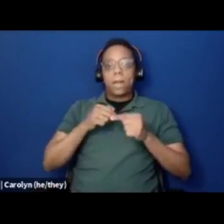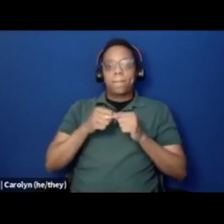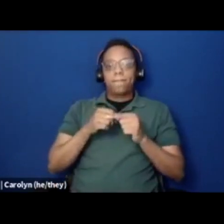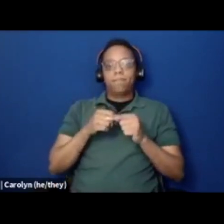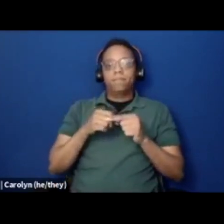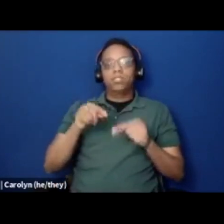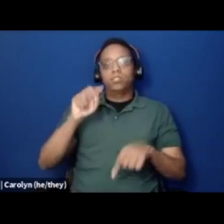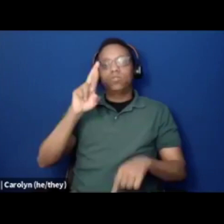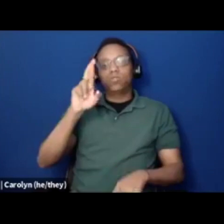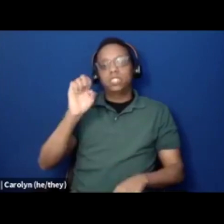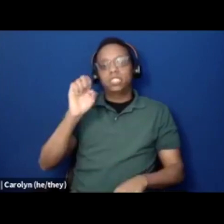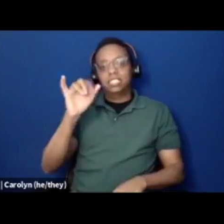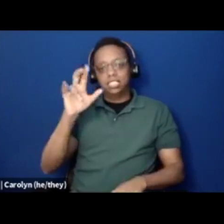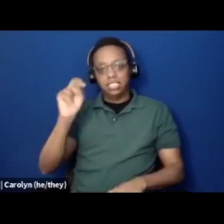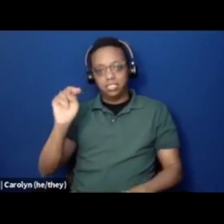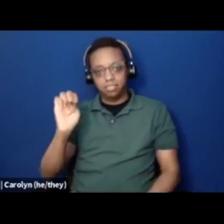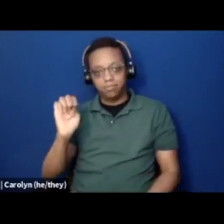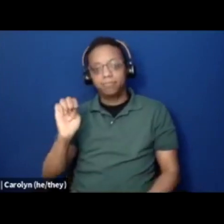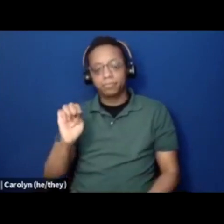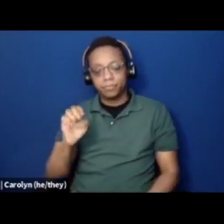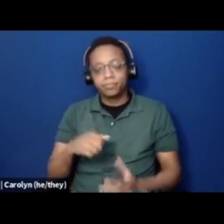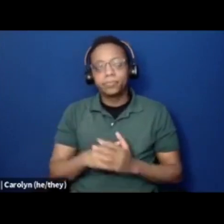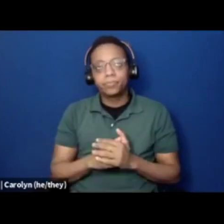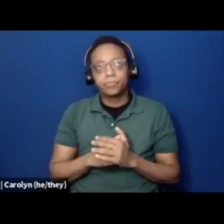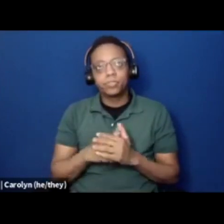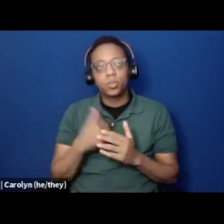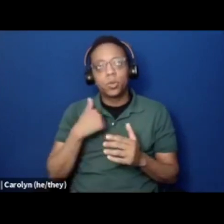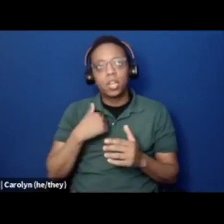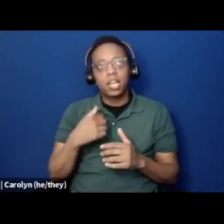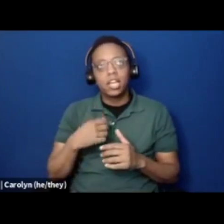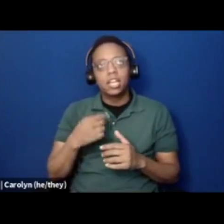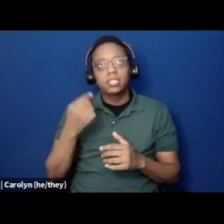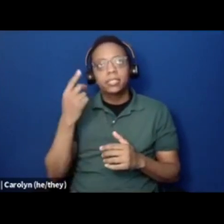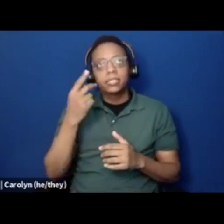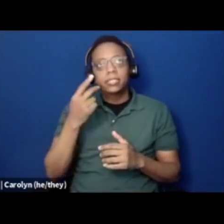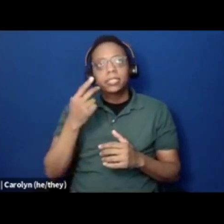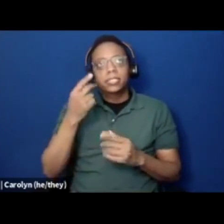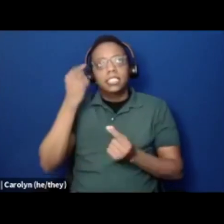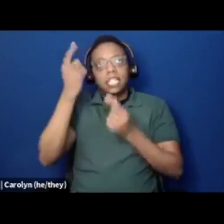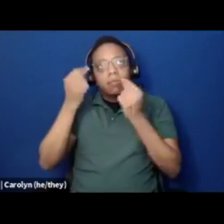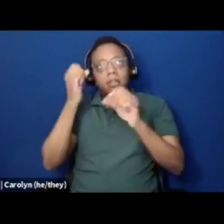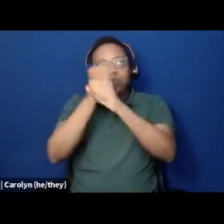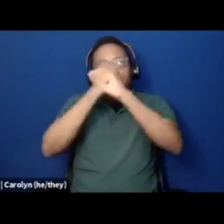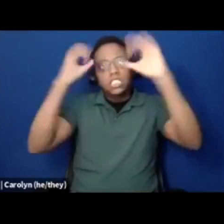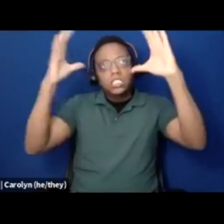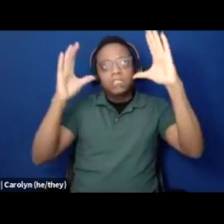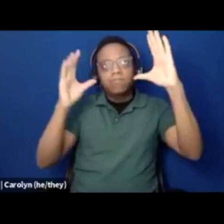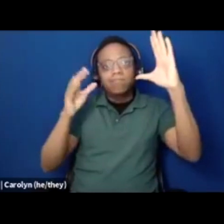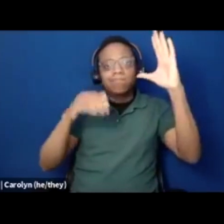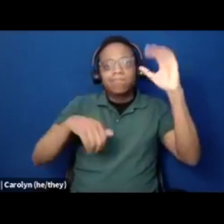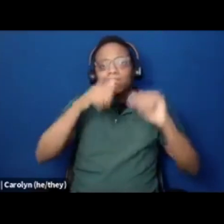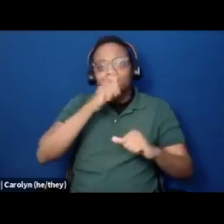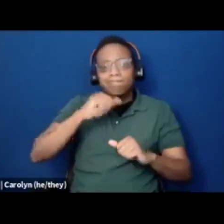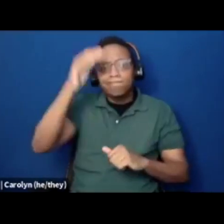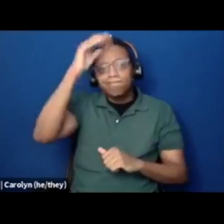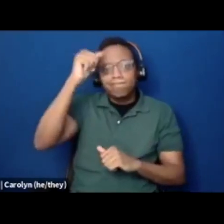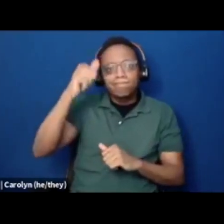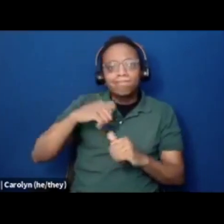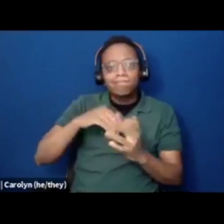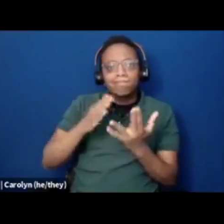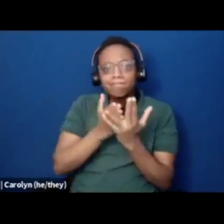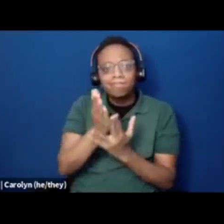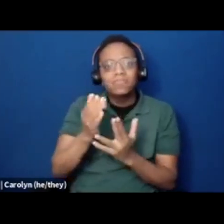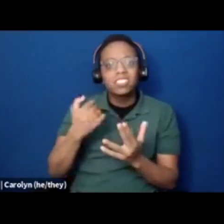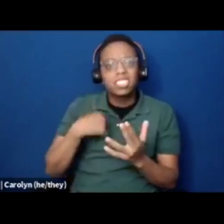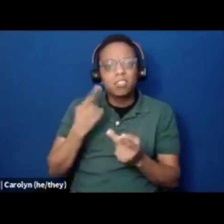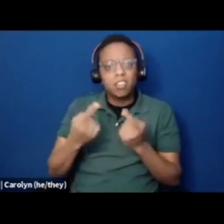think when I think of resilience, you know, we're constantly thinking about how we're recovering from something or how we're making the best of something,